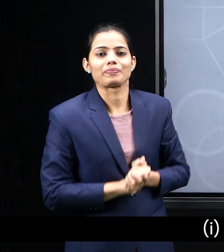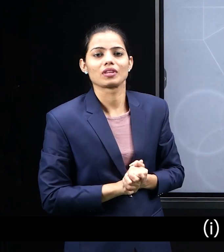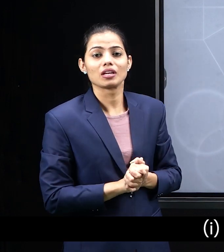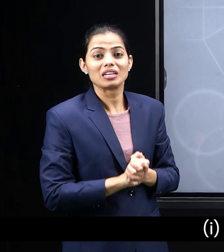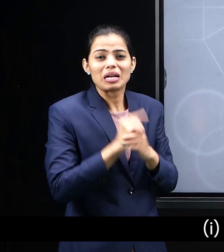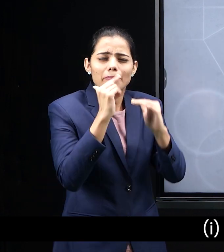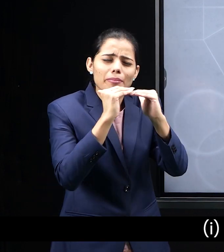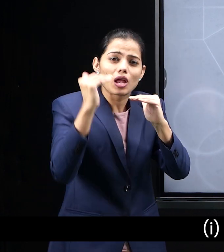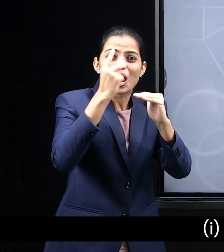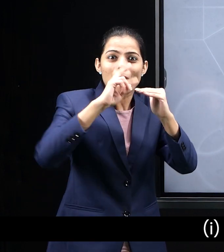principal.